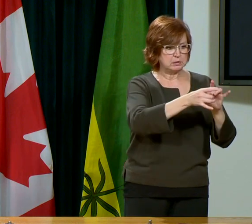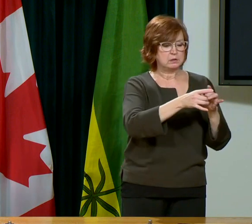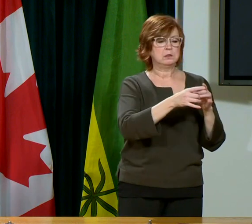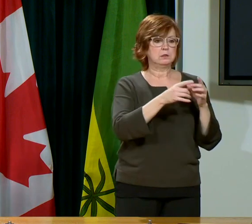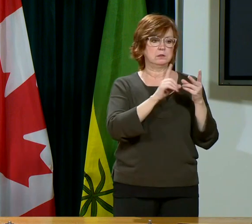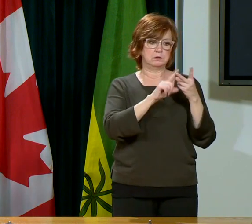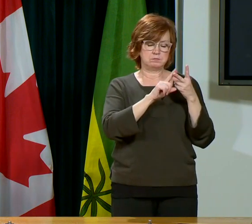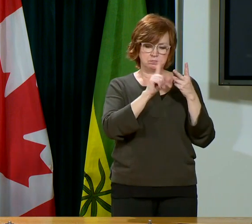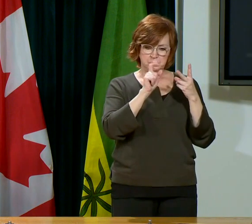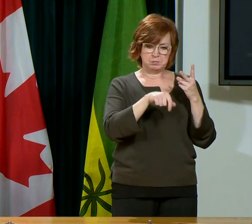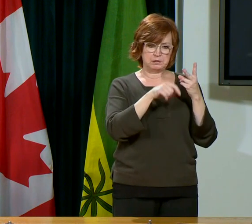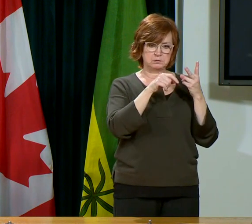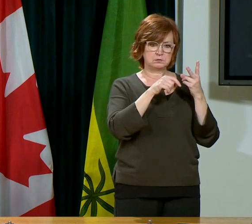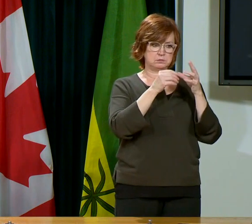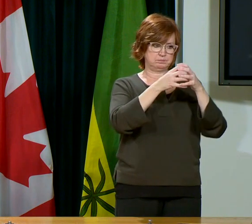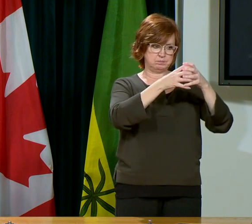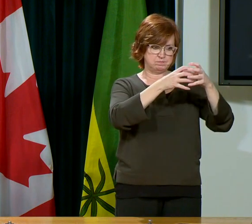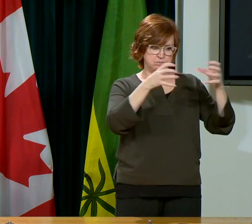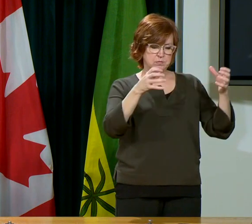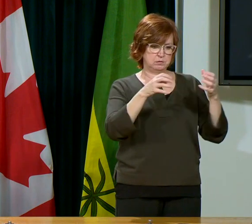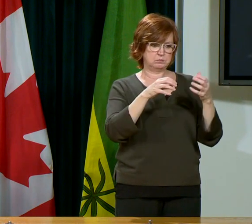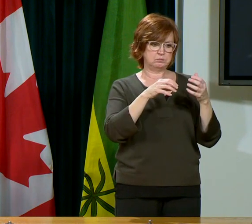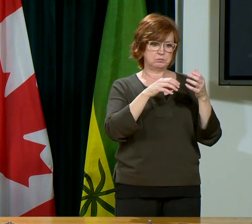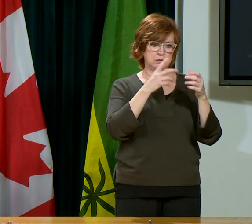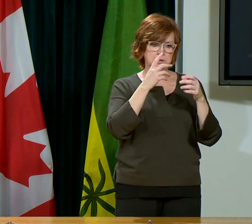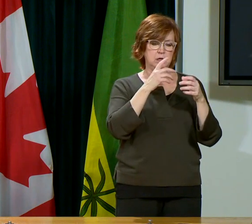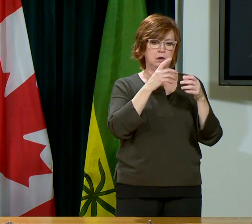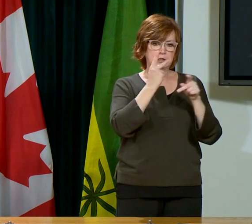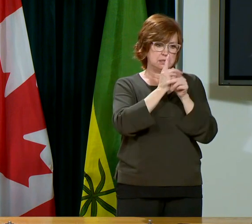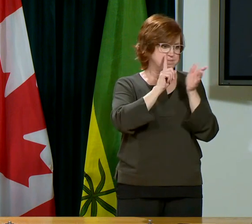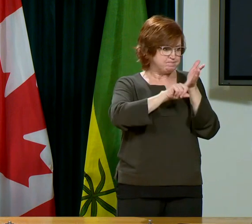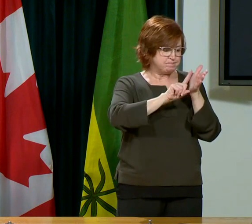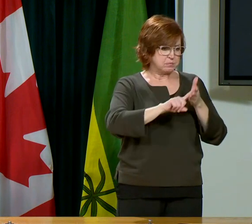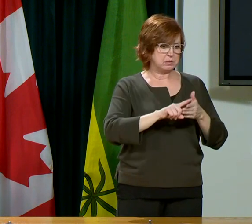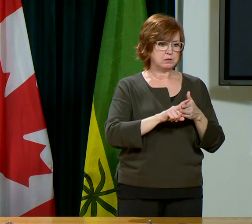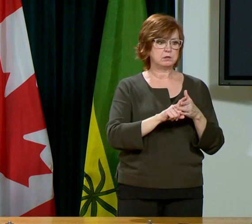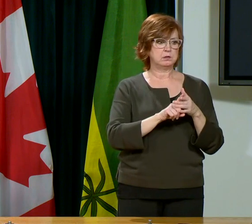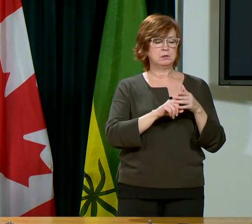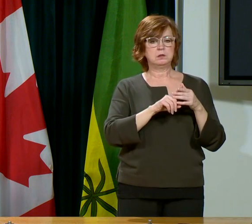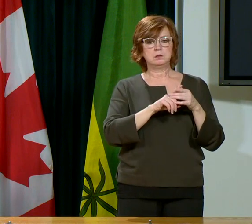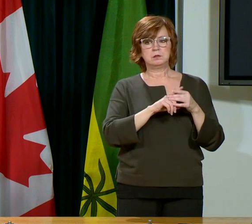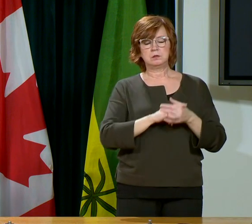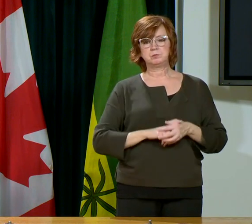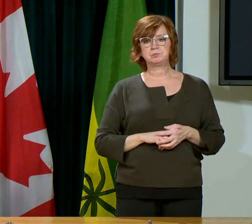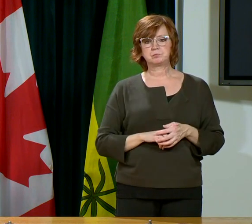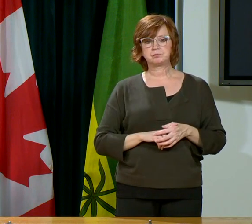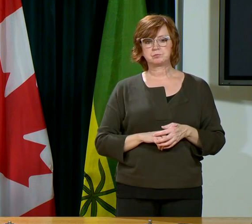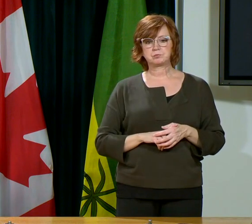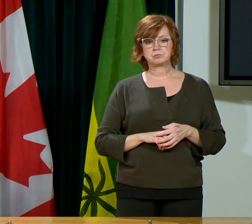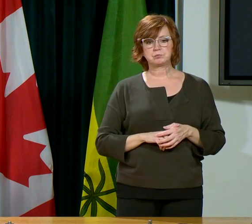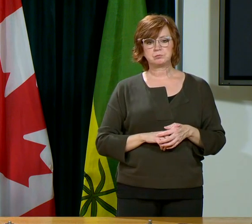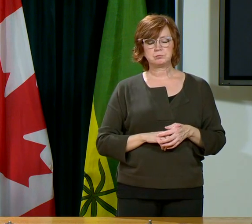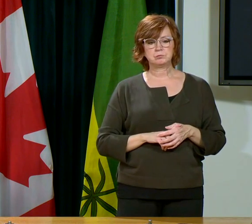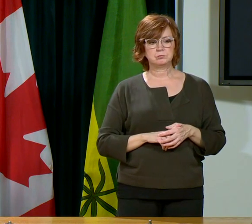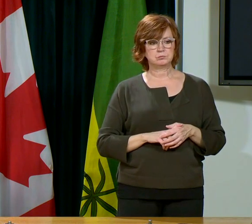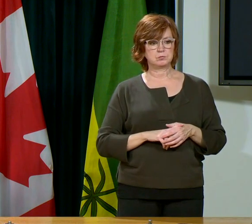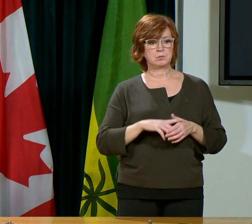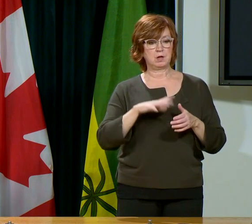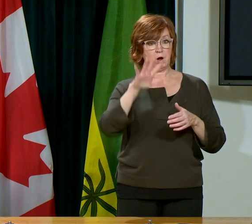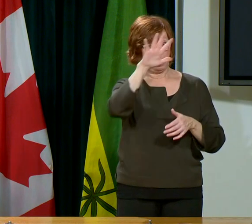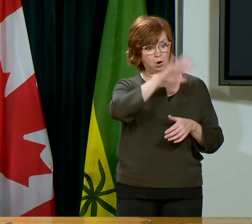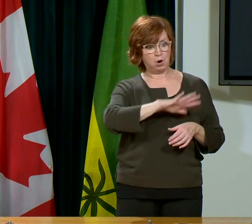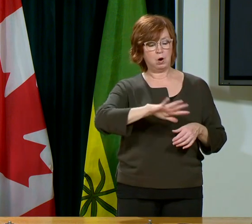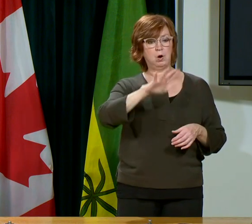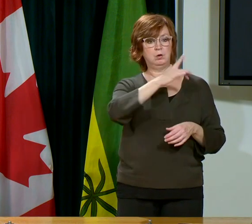to seek testing and get the advice regarding self-isolation, contact tracing, and other things that are so essential to